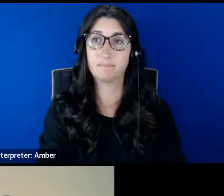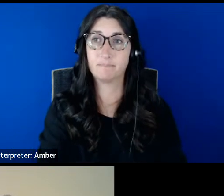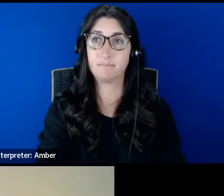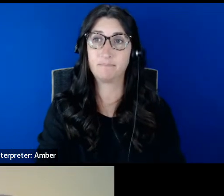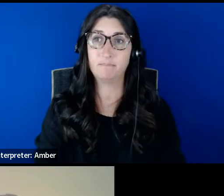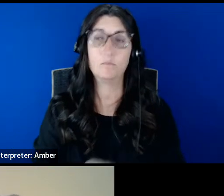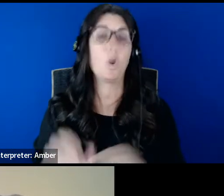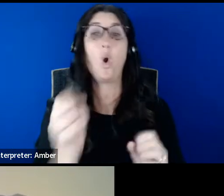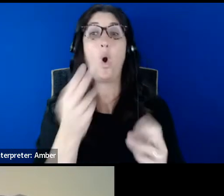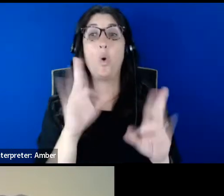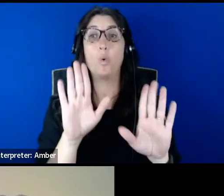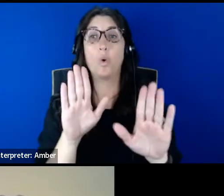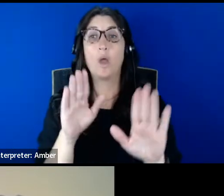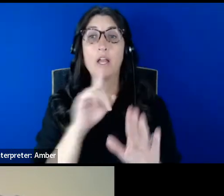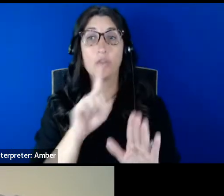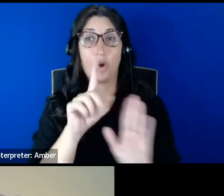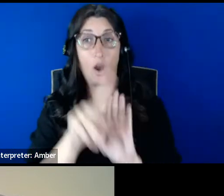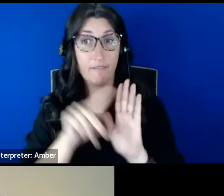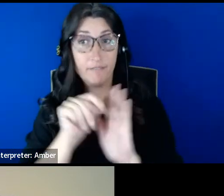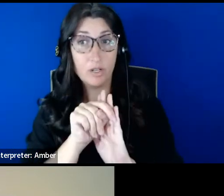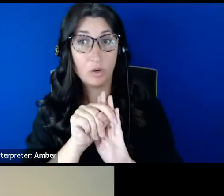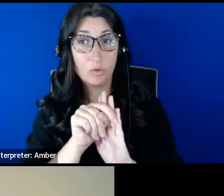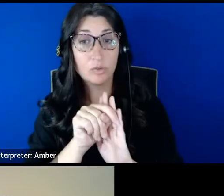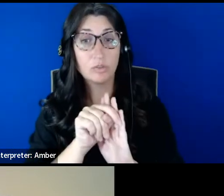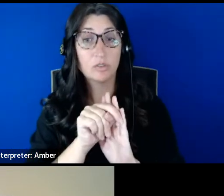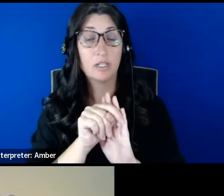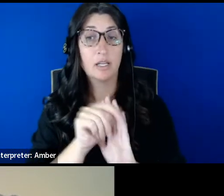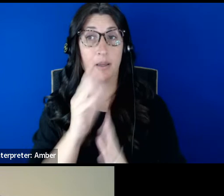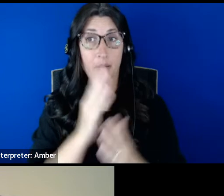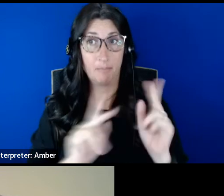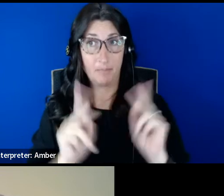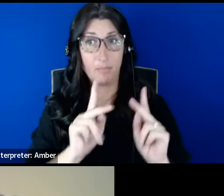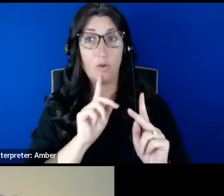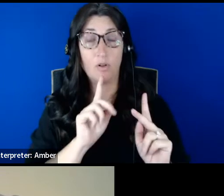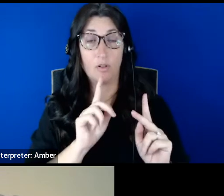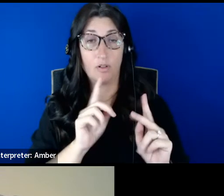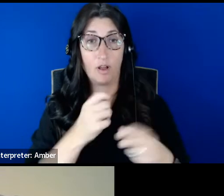Oh, there are also videos. Some people have made videos